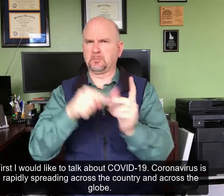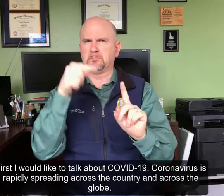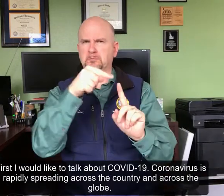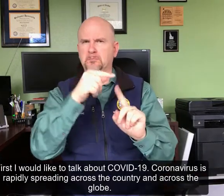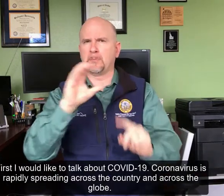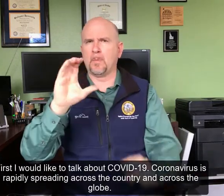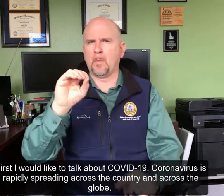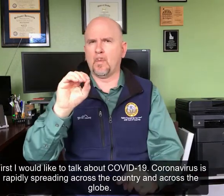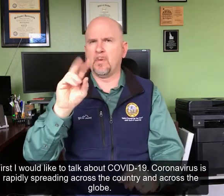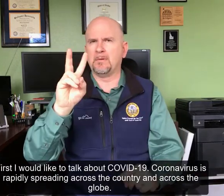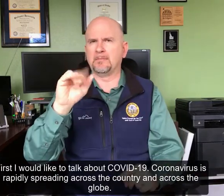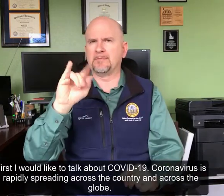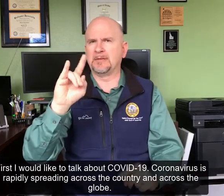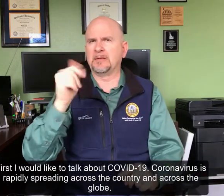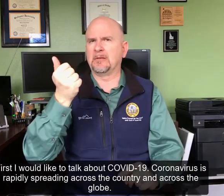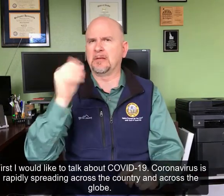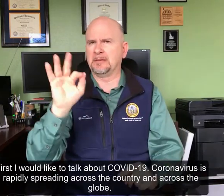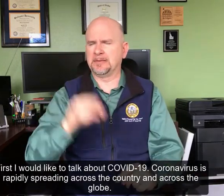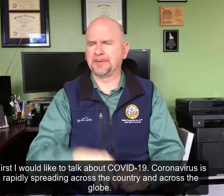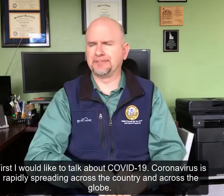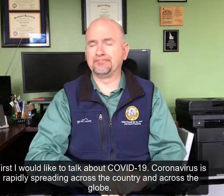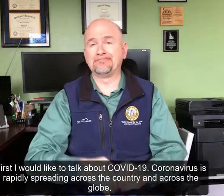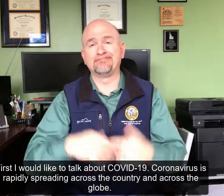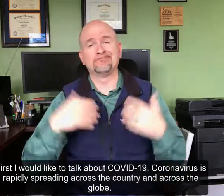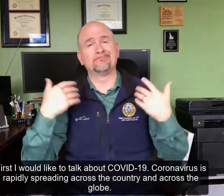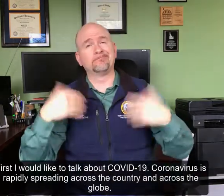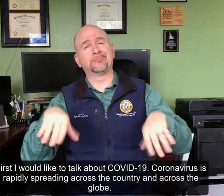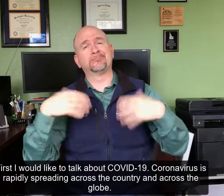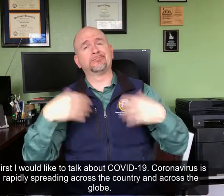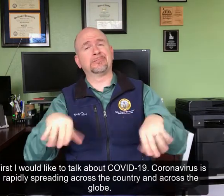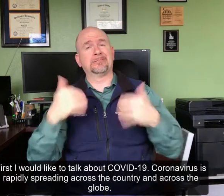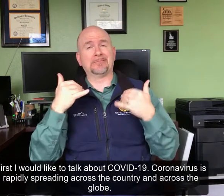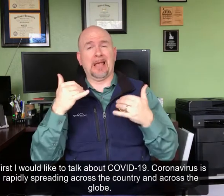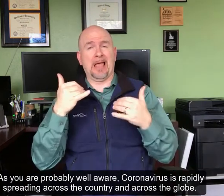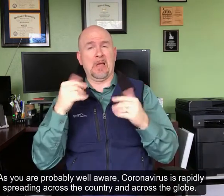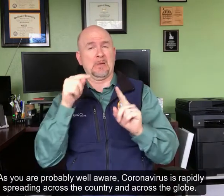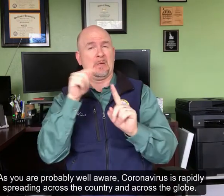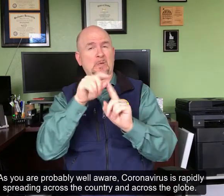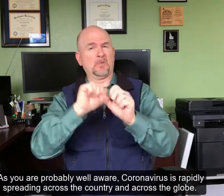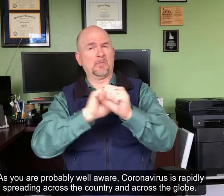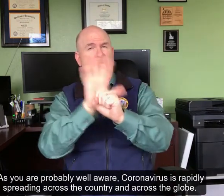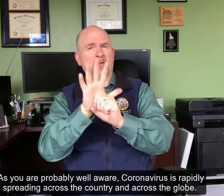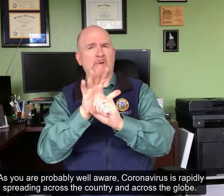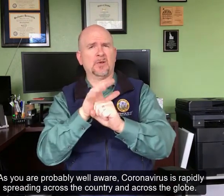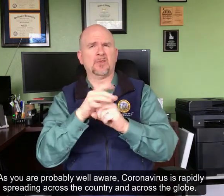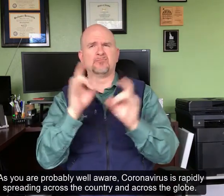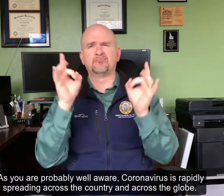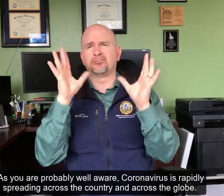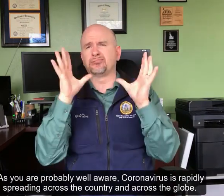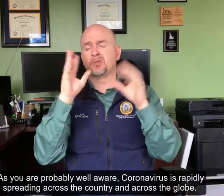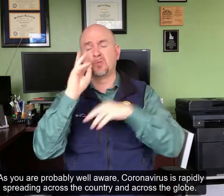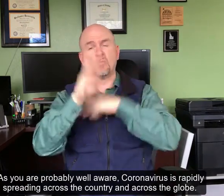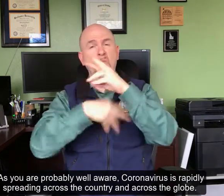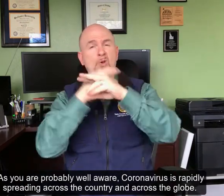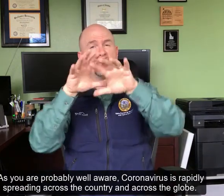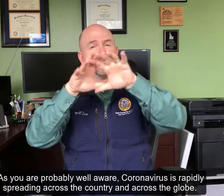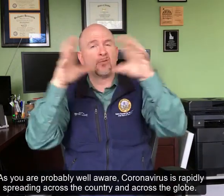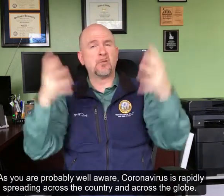First, I would like to talk about COVID-19. As you are probably well aware, coronavirus is rapidly